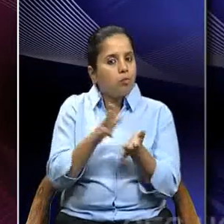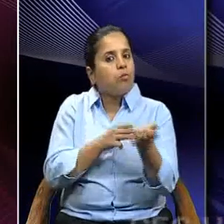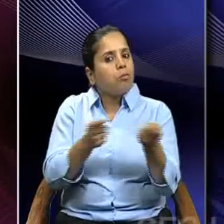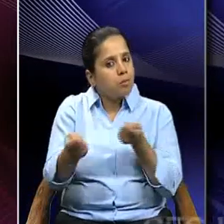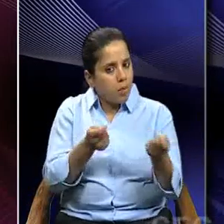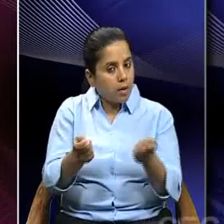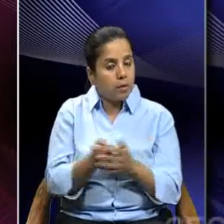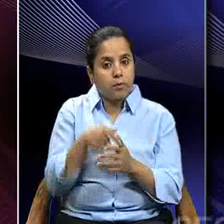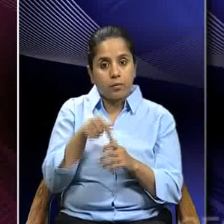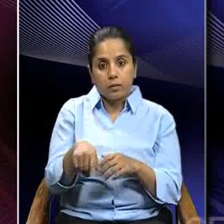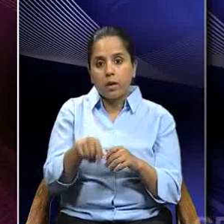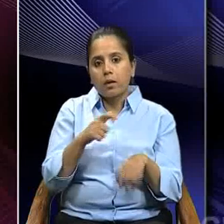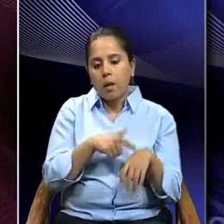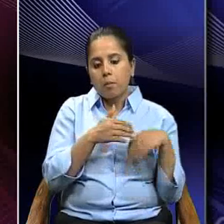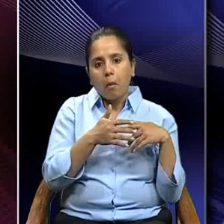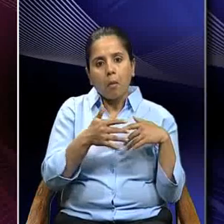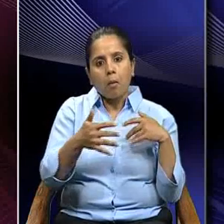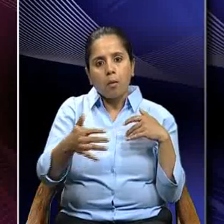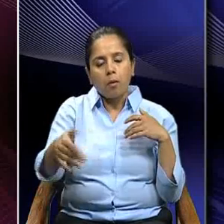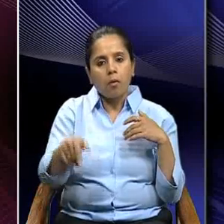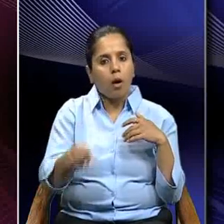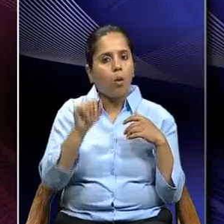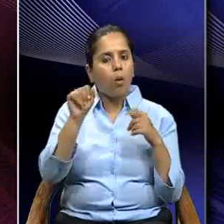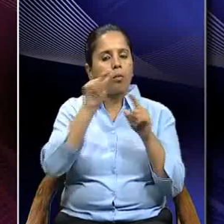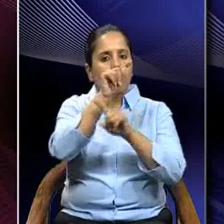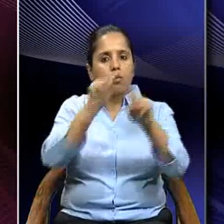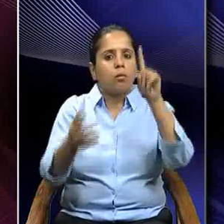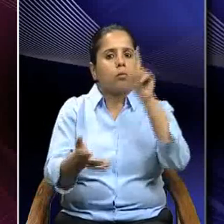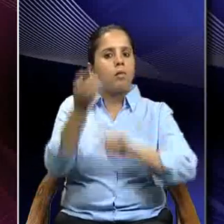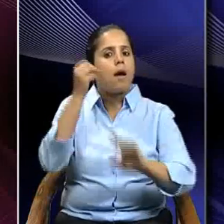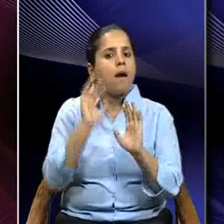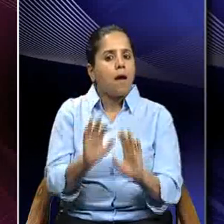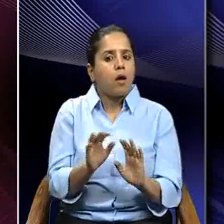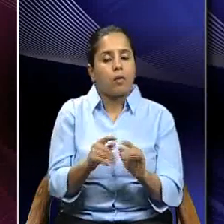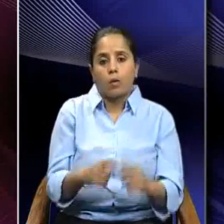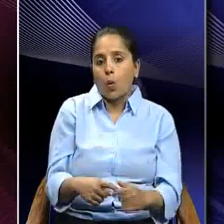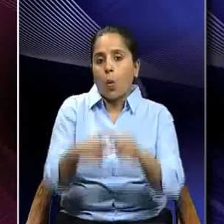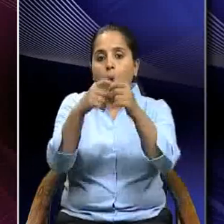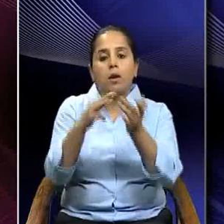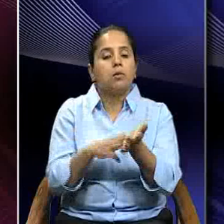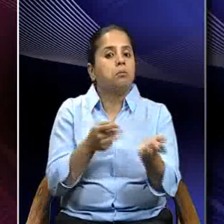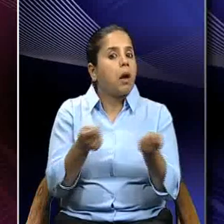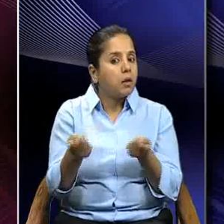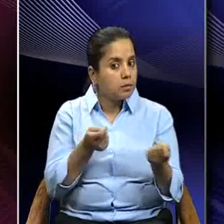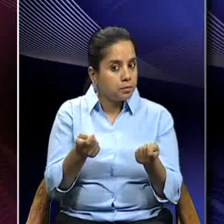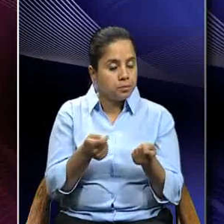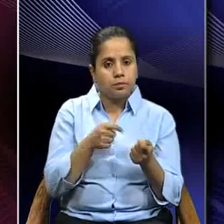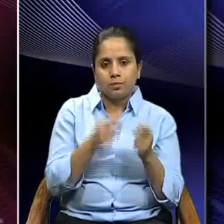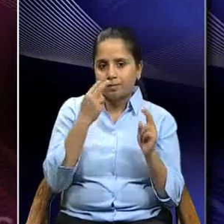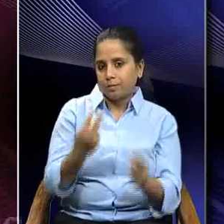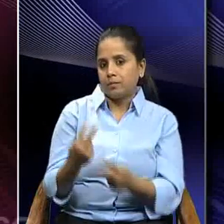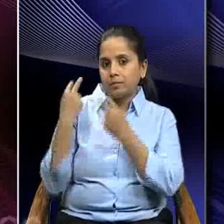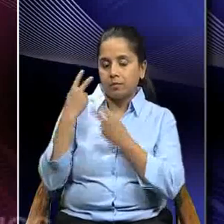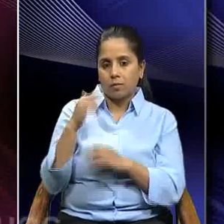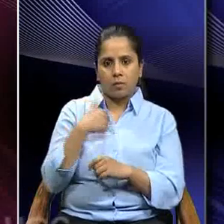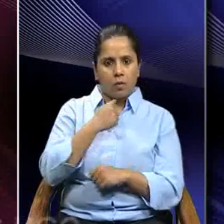with the passage of time, they have created a benchmark of ensuring quality management. So it is a reflective of